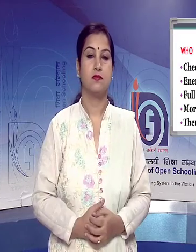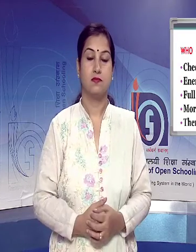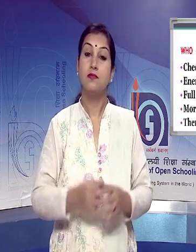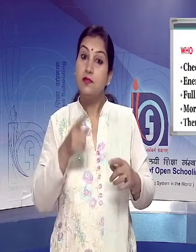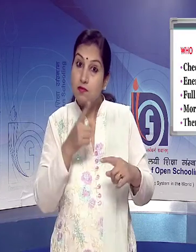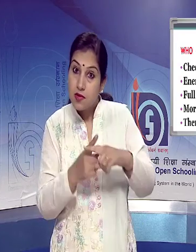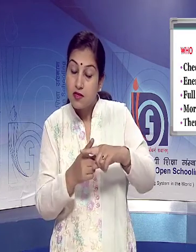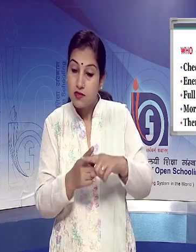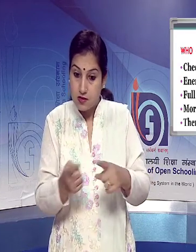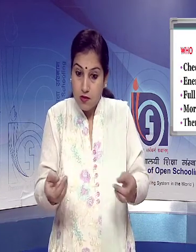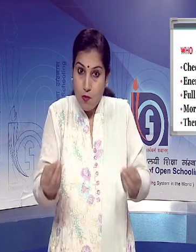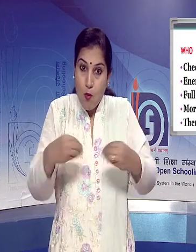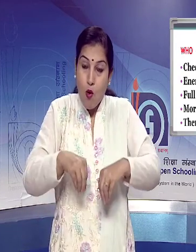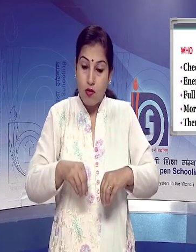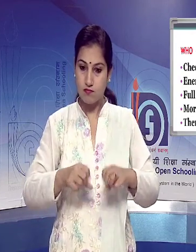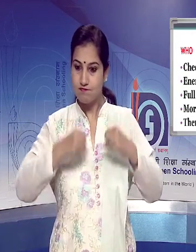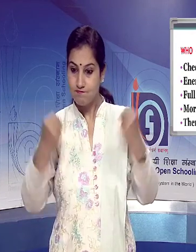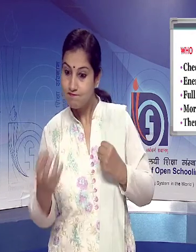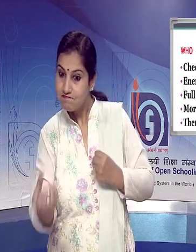therefore more productive.